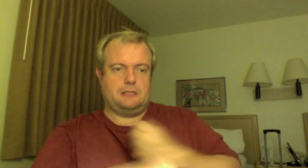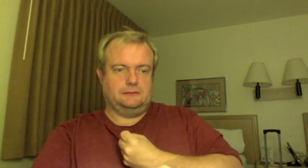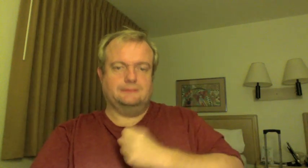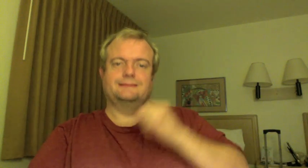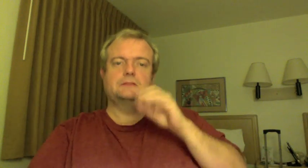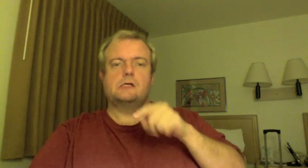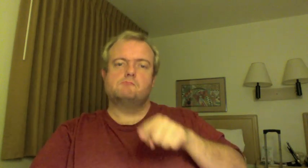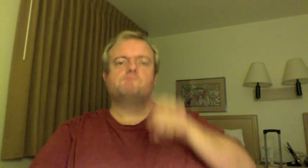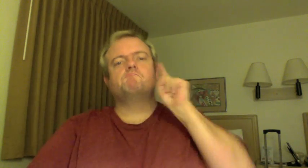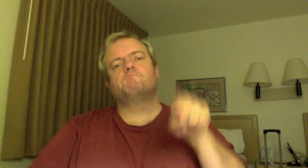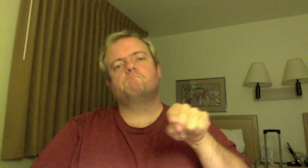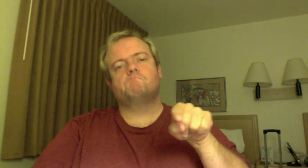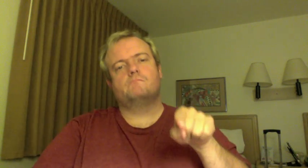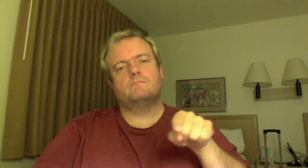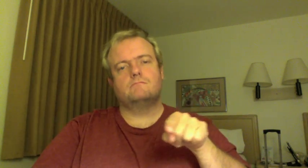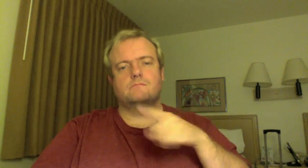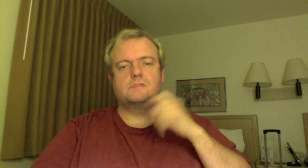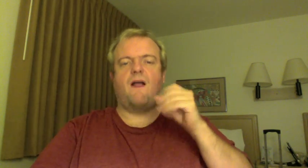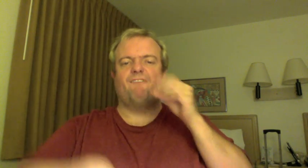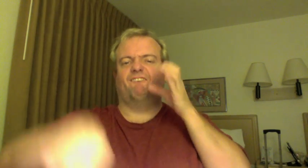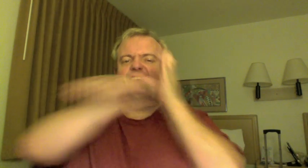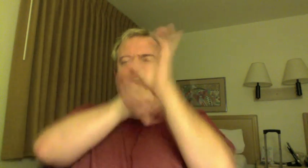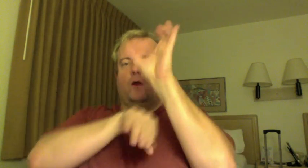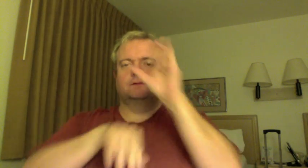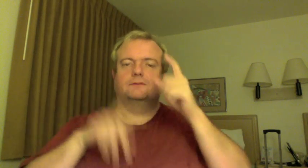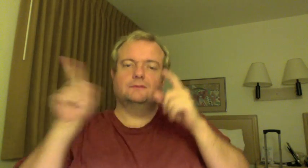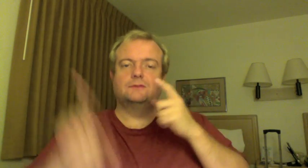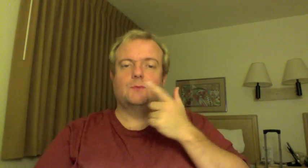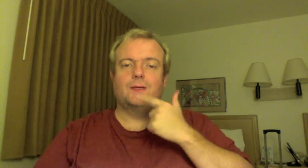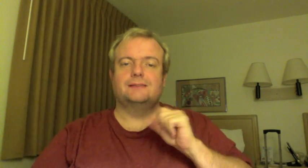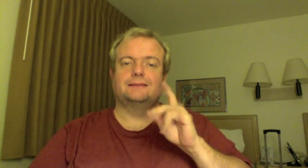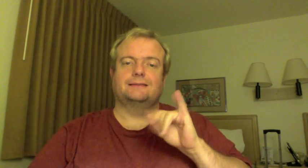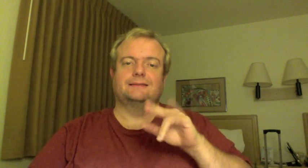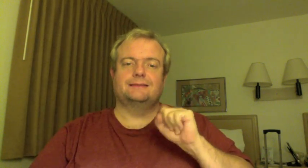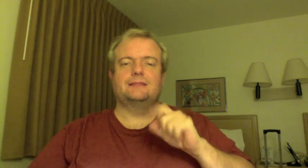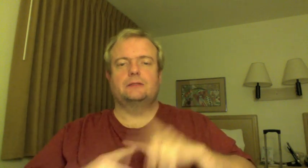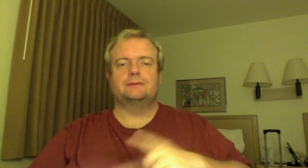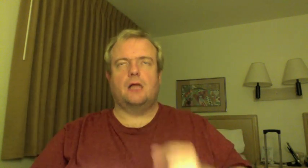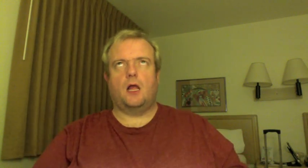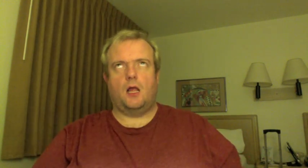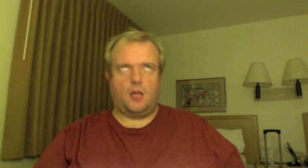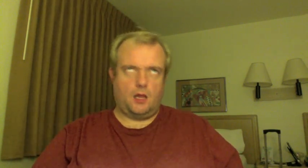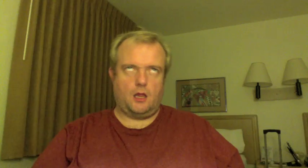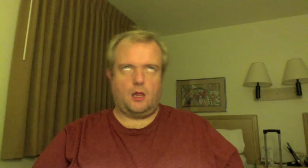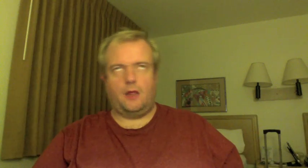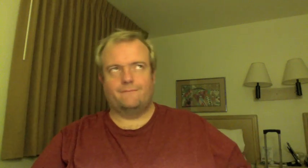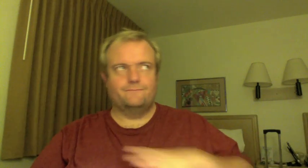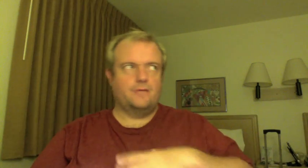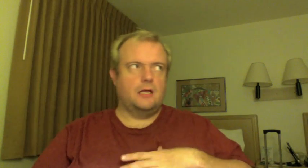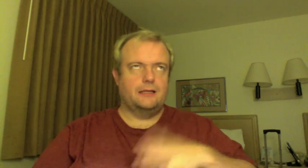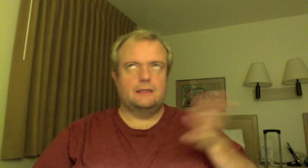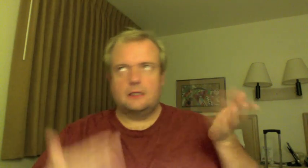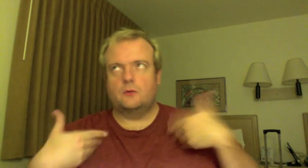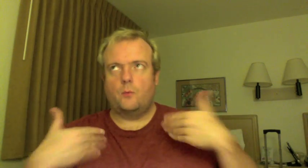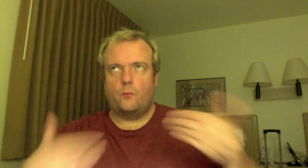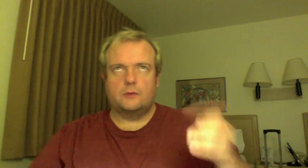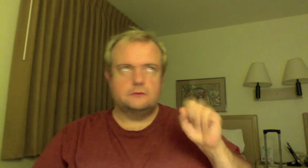The bird's nest must also pass its real-world trials. From its network of green systems, like